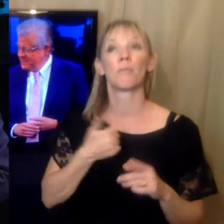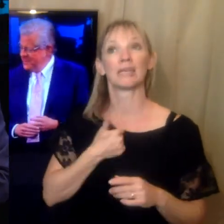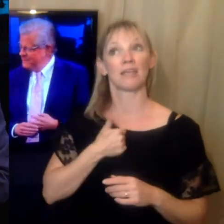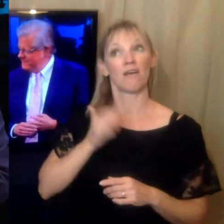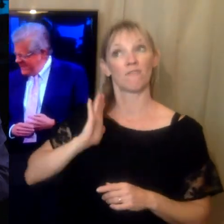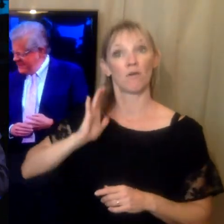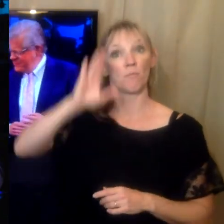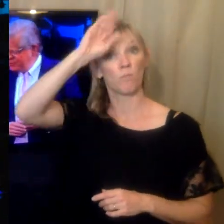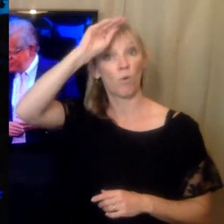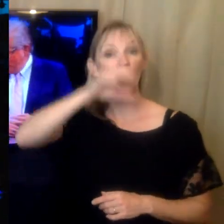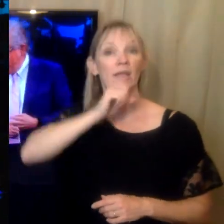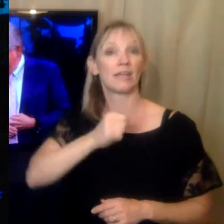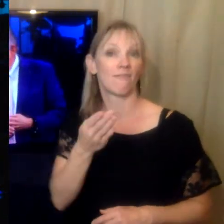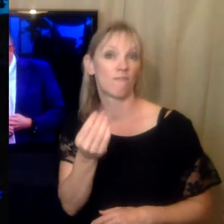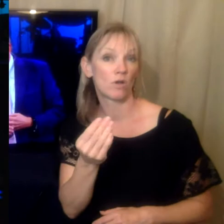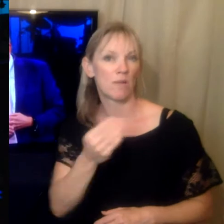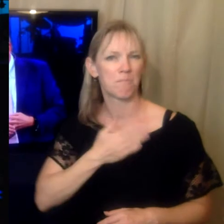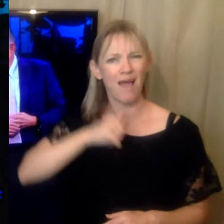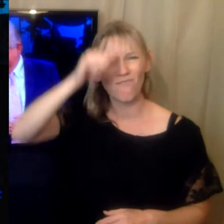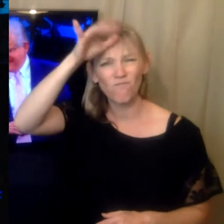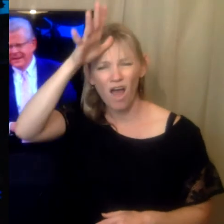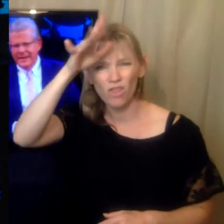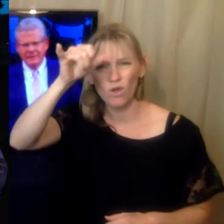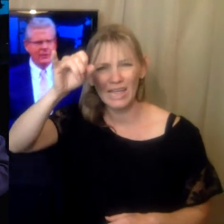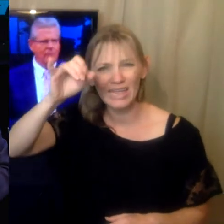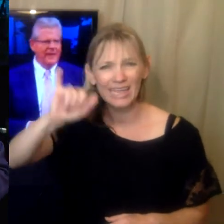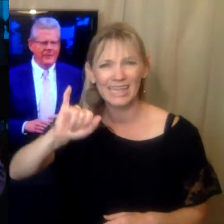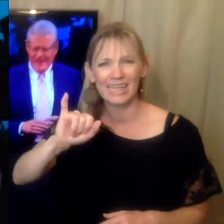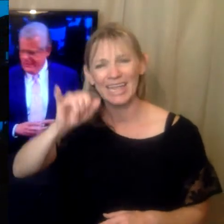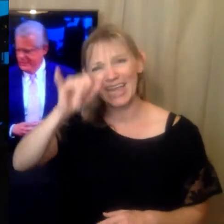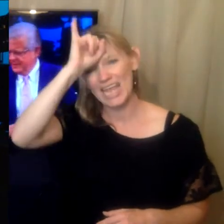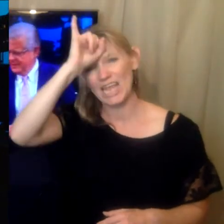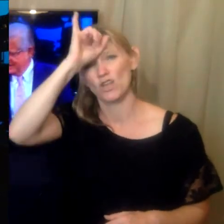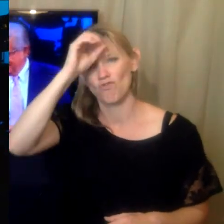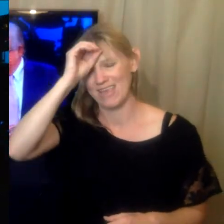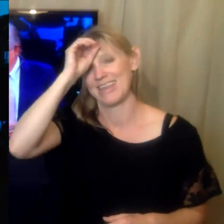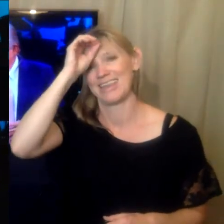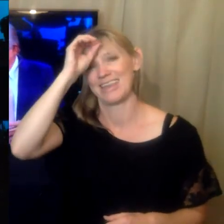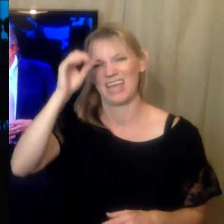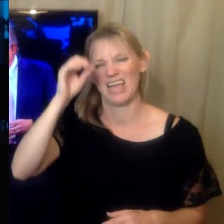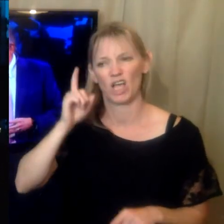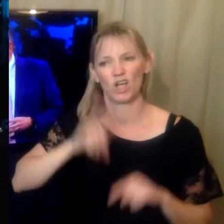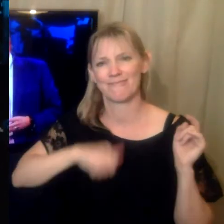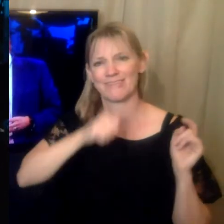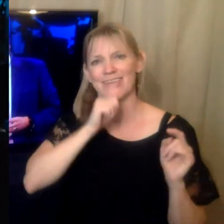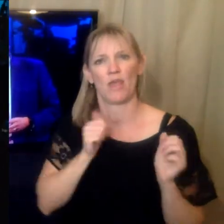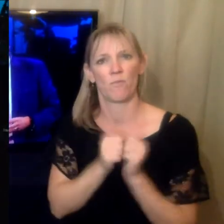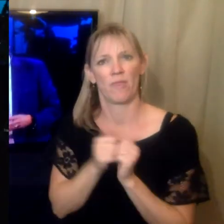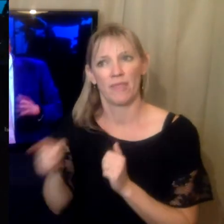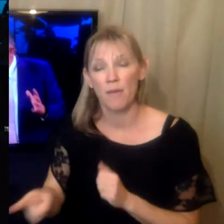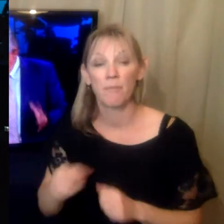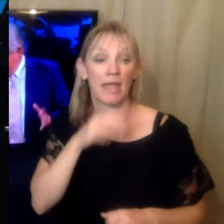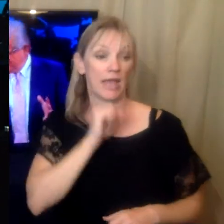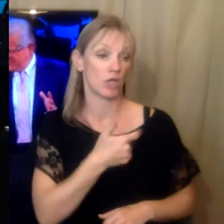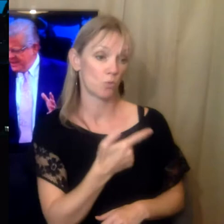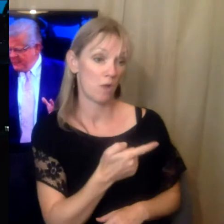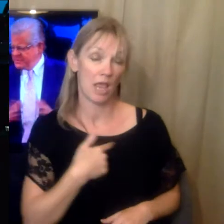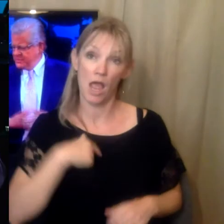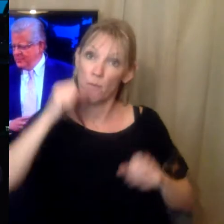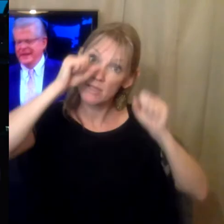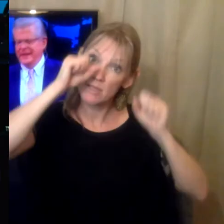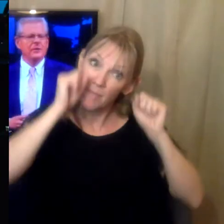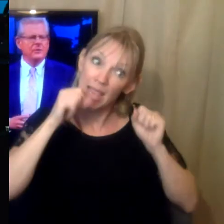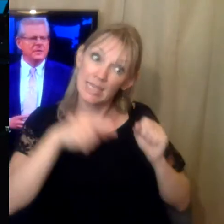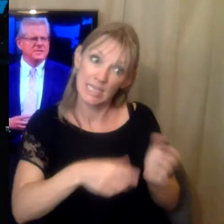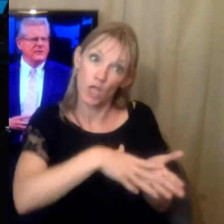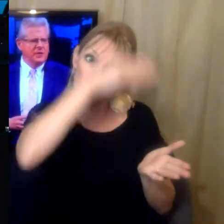14, my father was so ignorant I could hardly stand to have the old man around." When I got to be 21, I was astonished at how much the